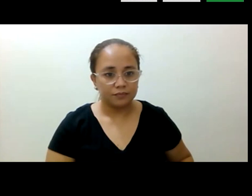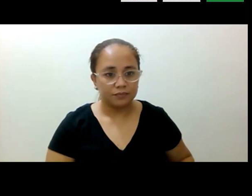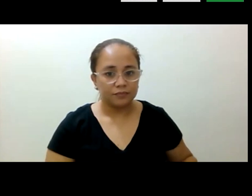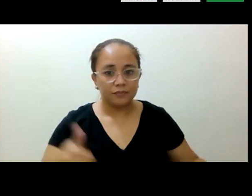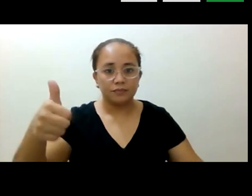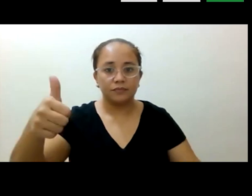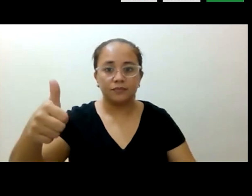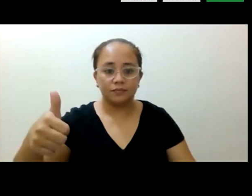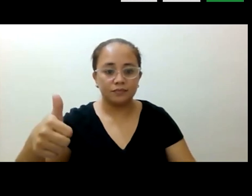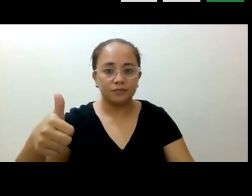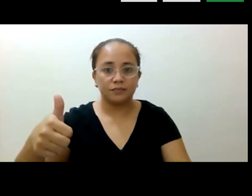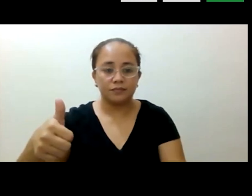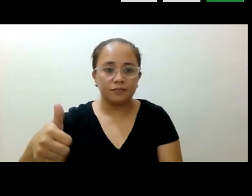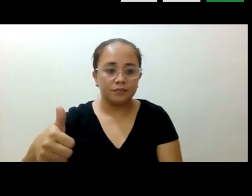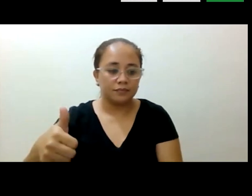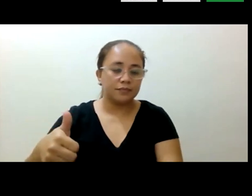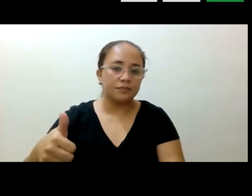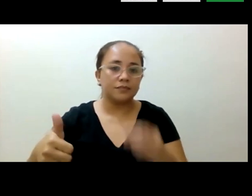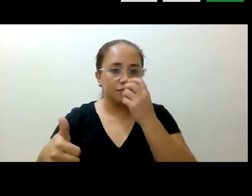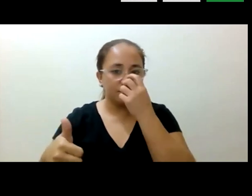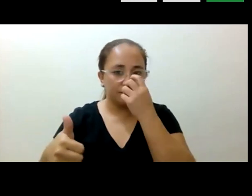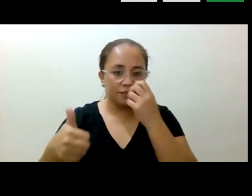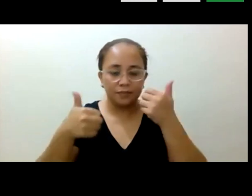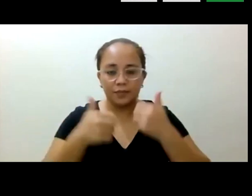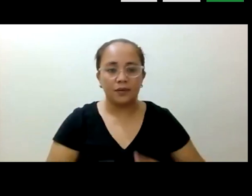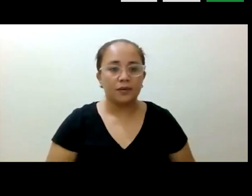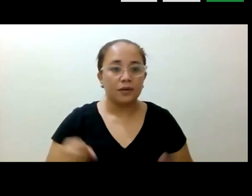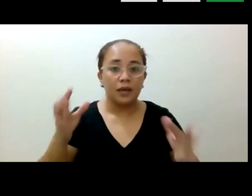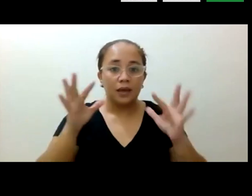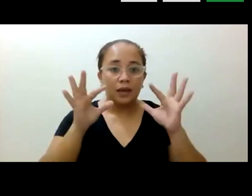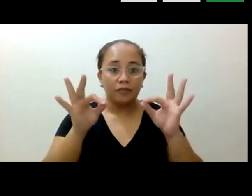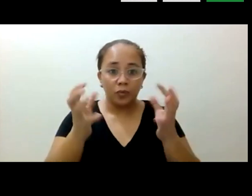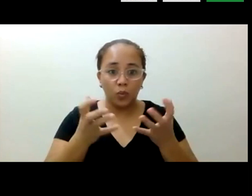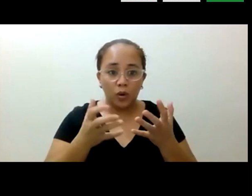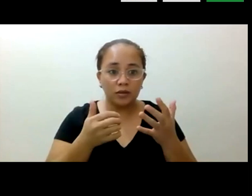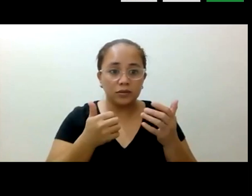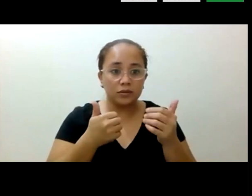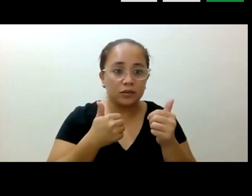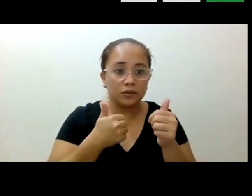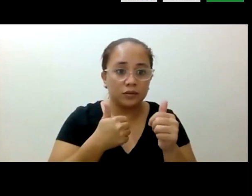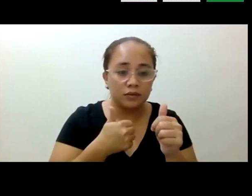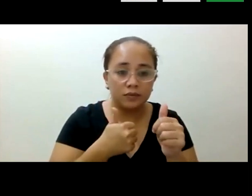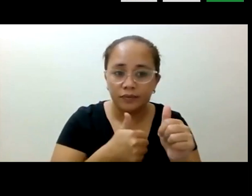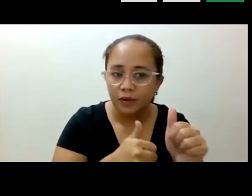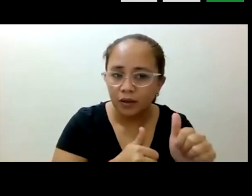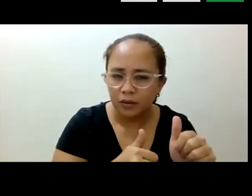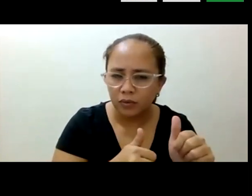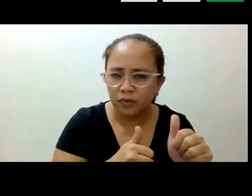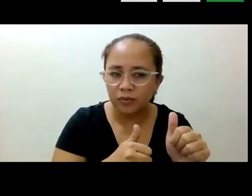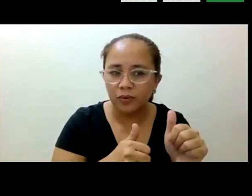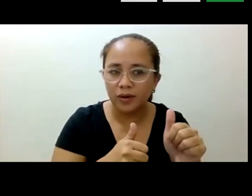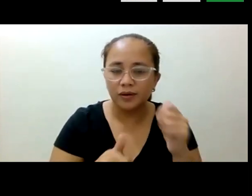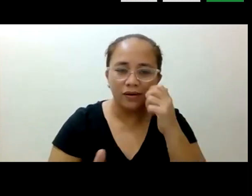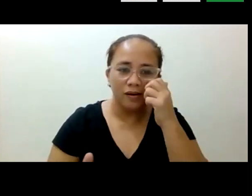Okay, so if you want to follow along, sorry, not that one